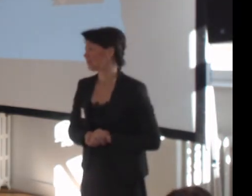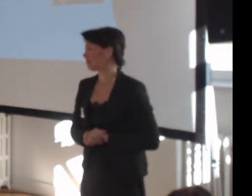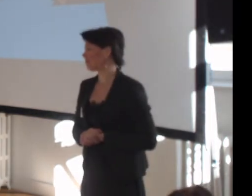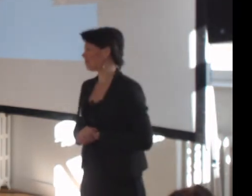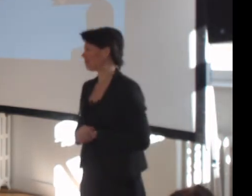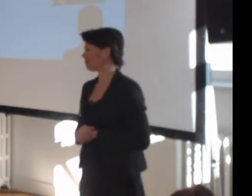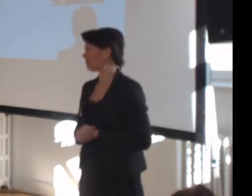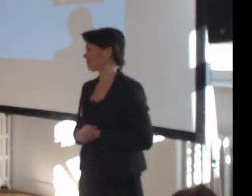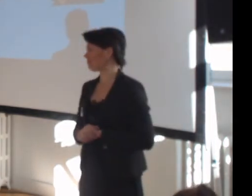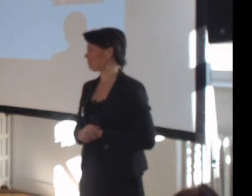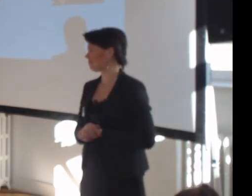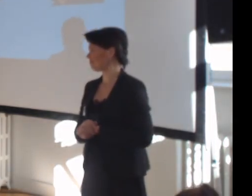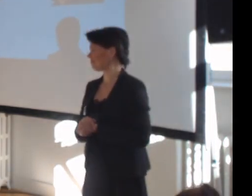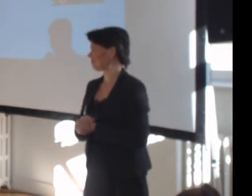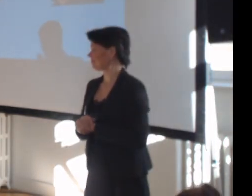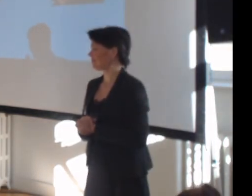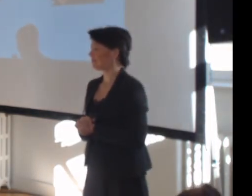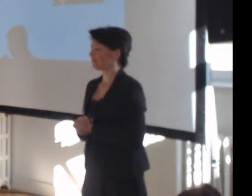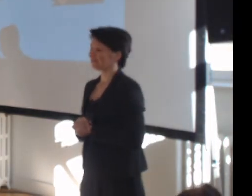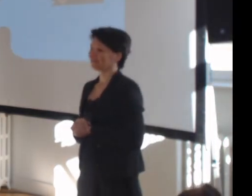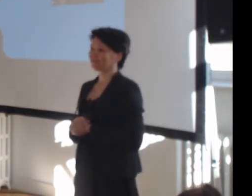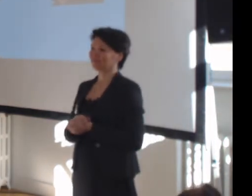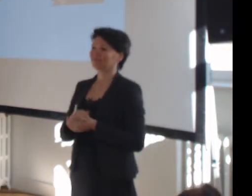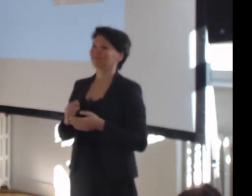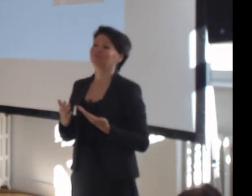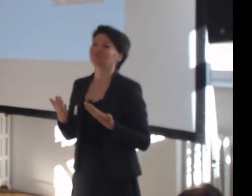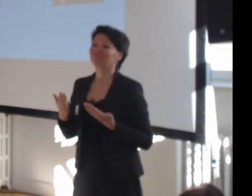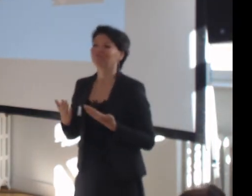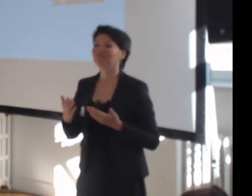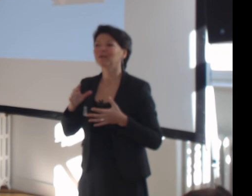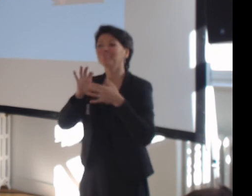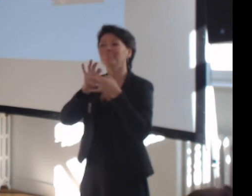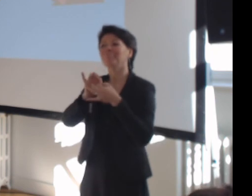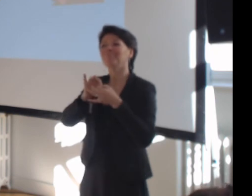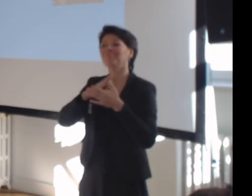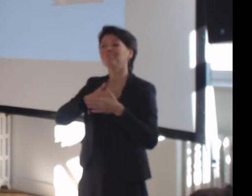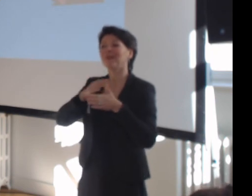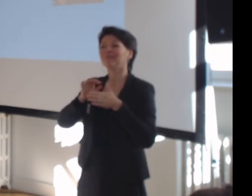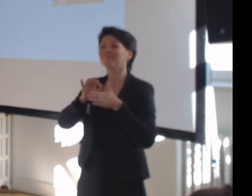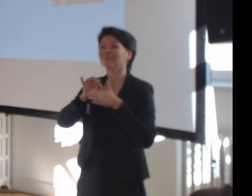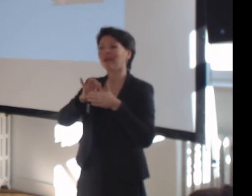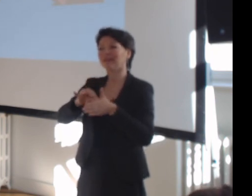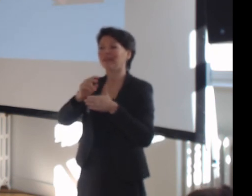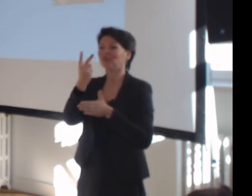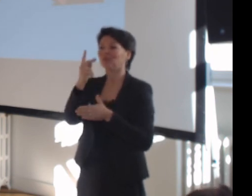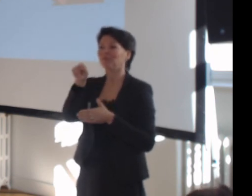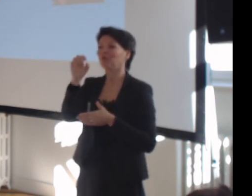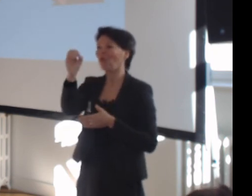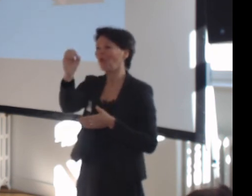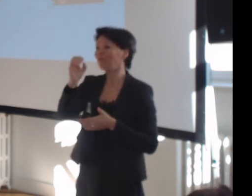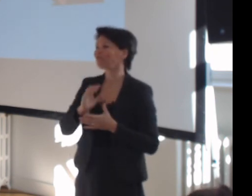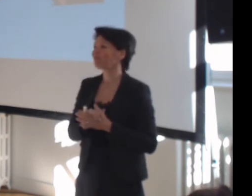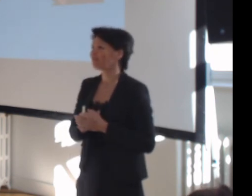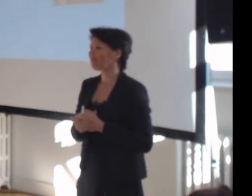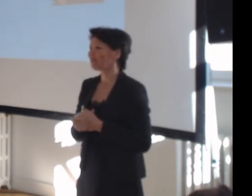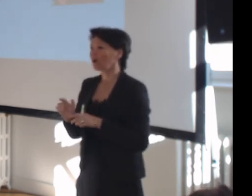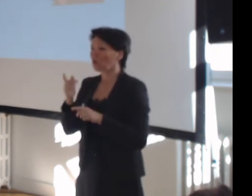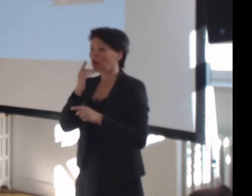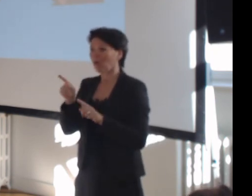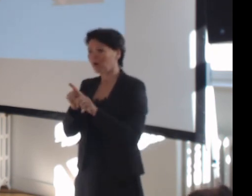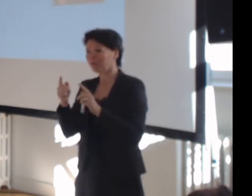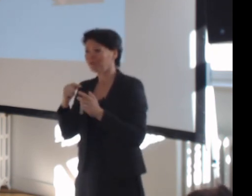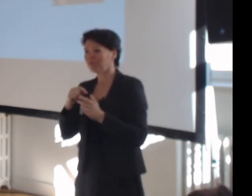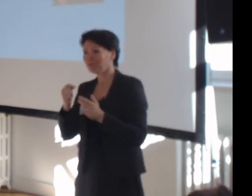So in the spirit of my plea for Guidelines 2.0, it's obvious that I expect some interaction from the